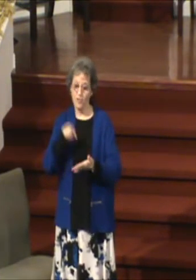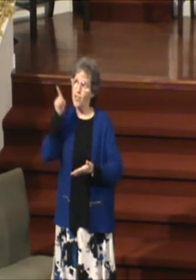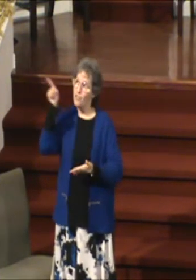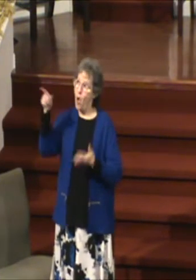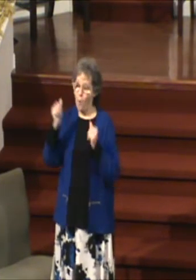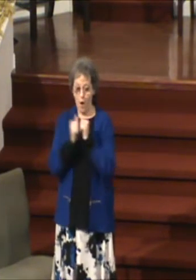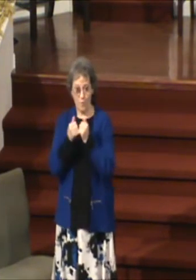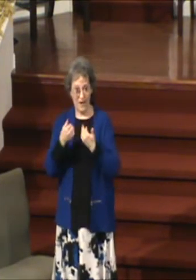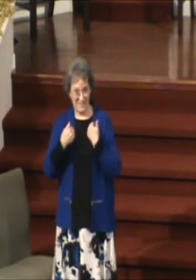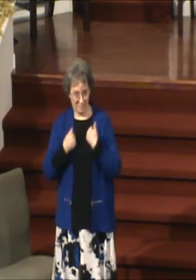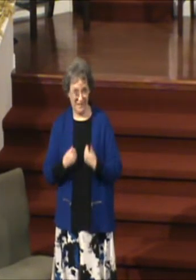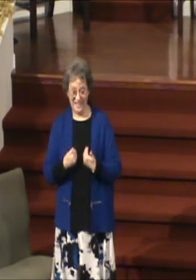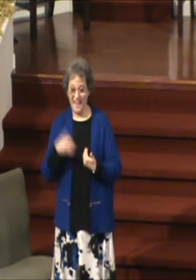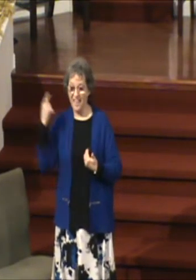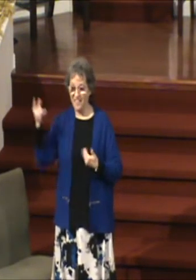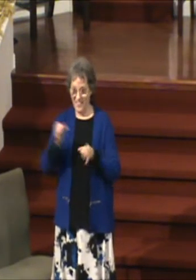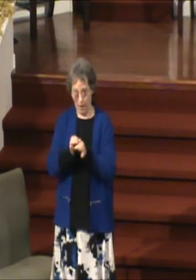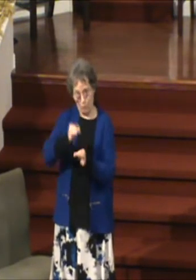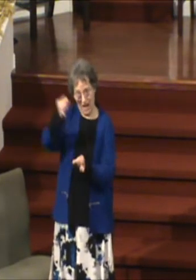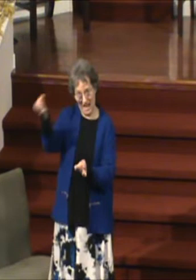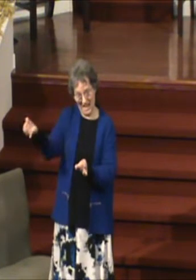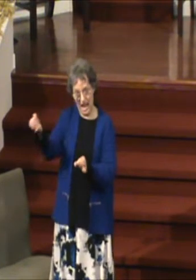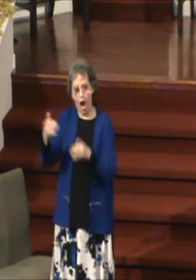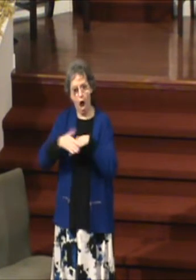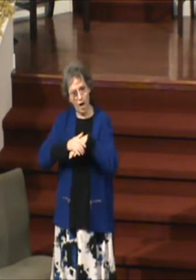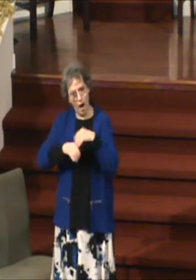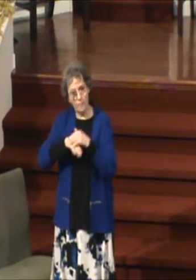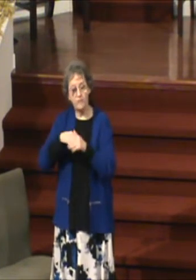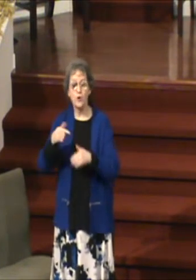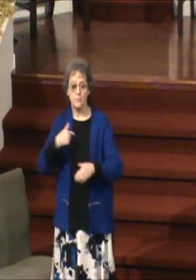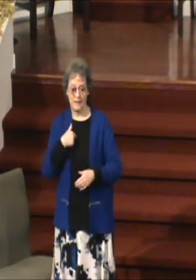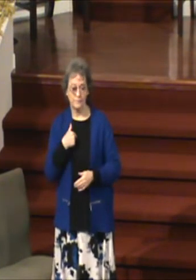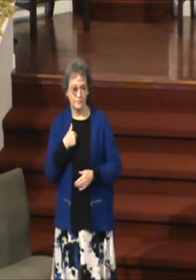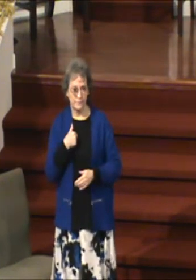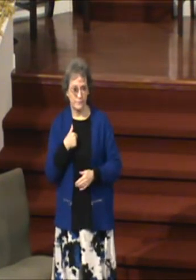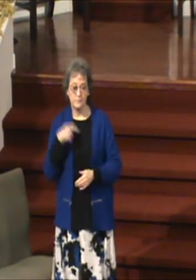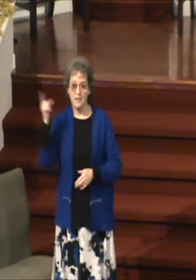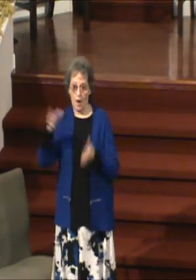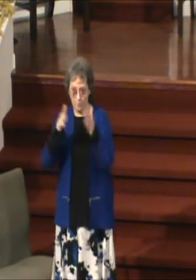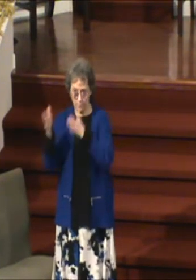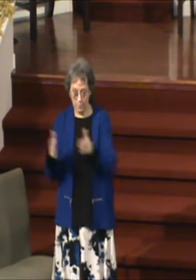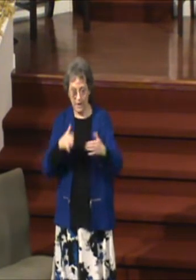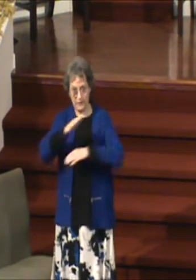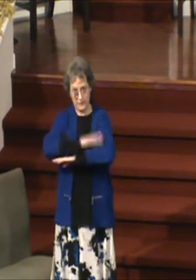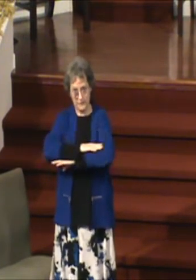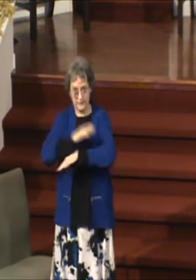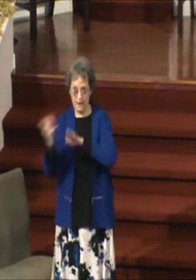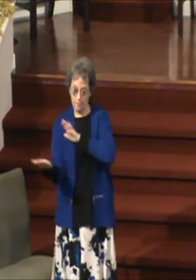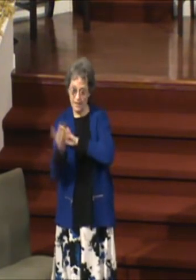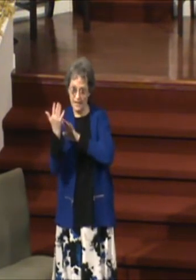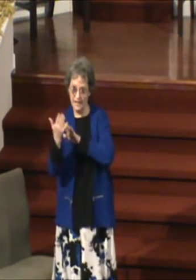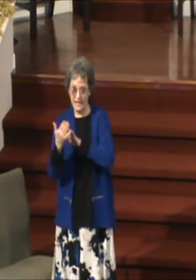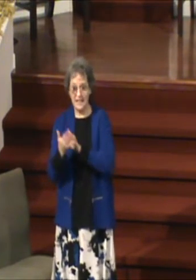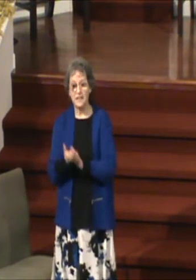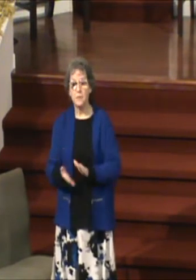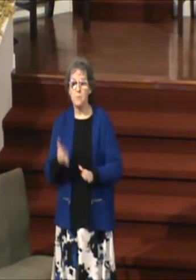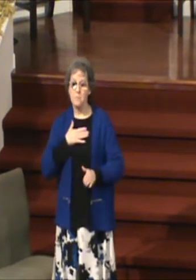me. Thy rod and thy staff, they comfort me. Thou preparest a table before me in the presence of mine